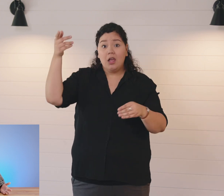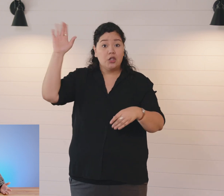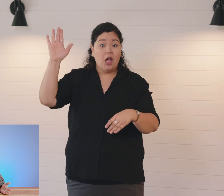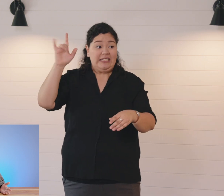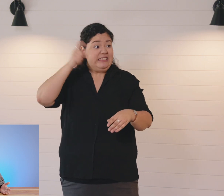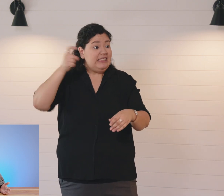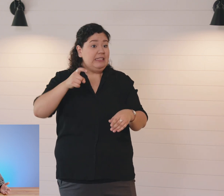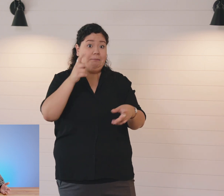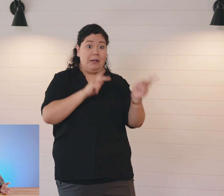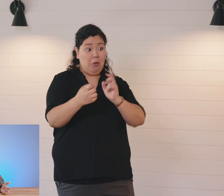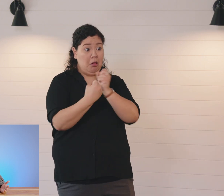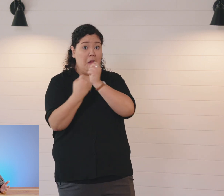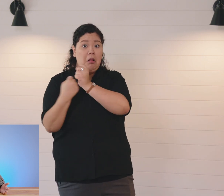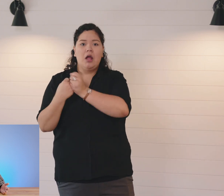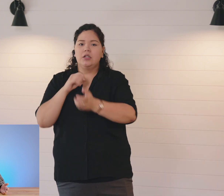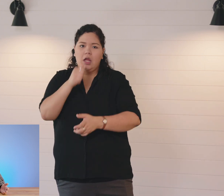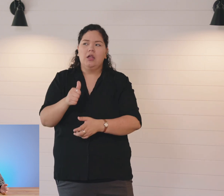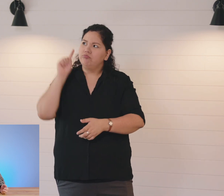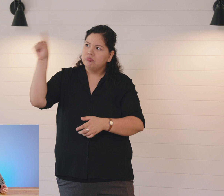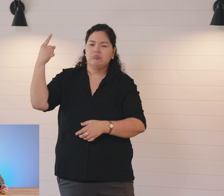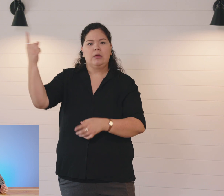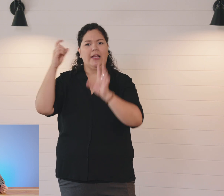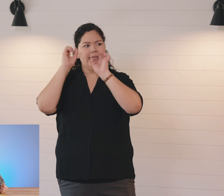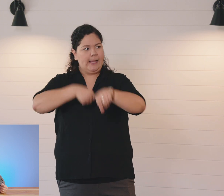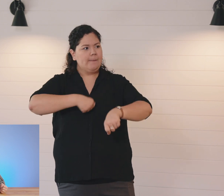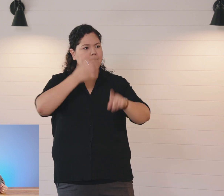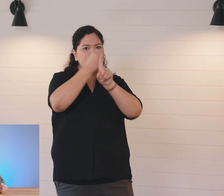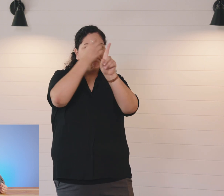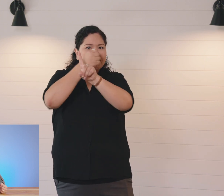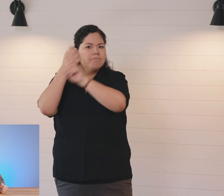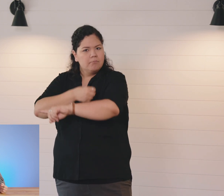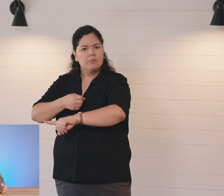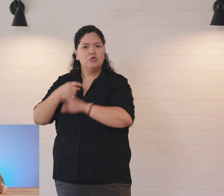but himself. By his own right hand, he was able to accomplish his ends.